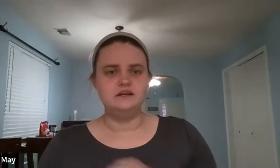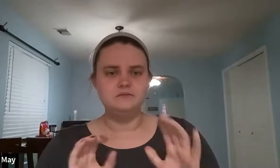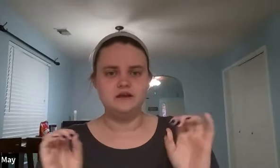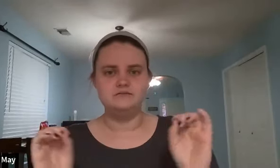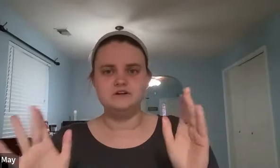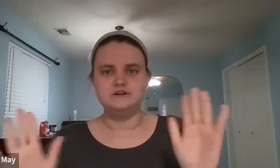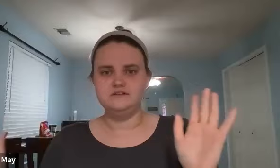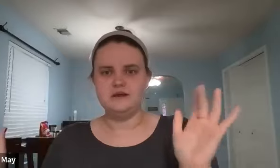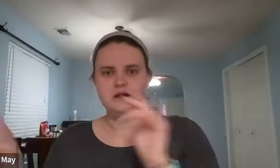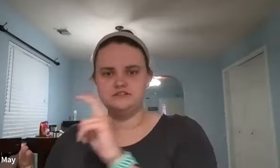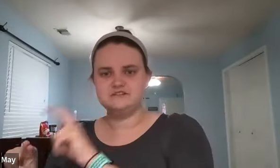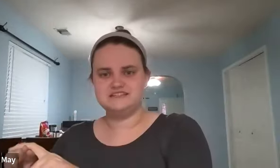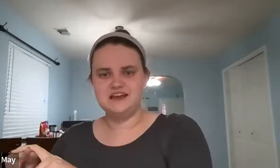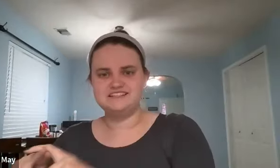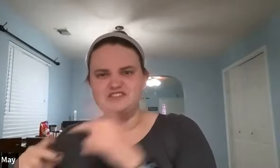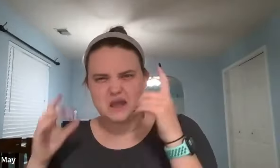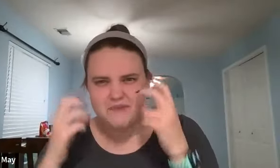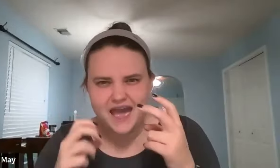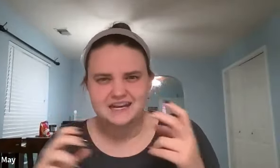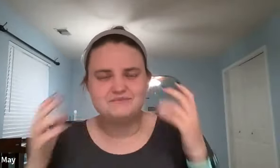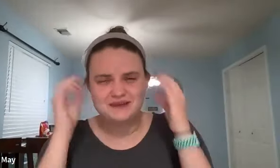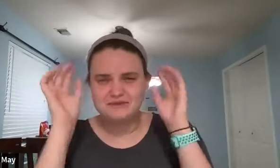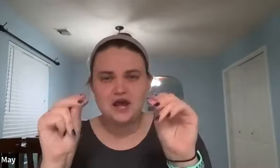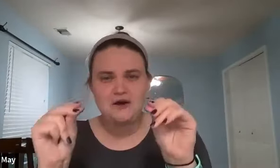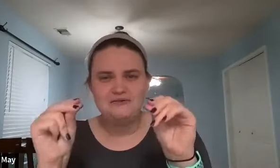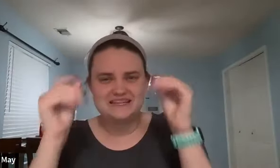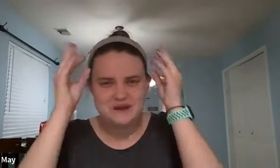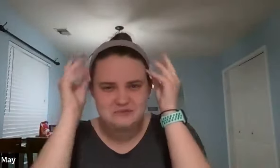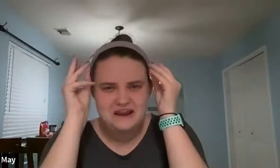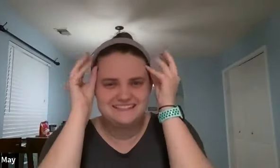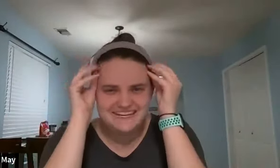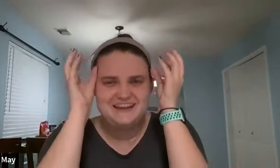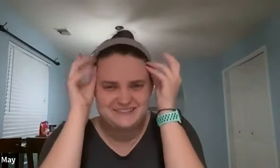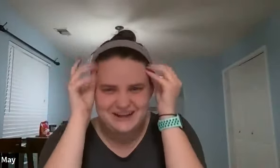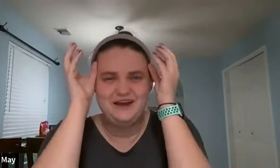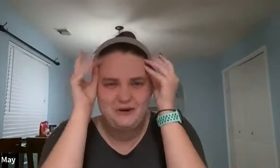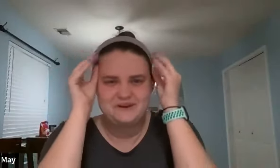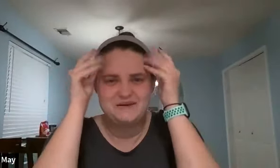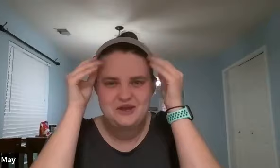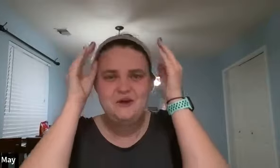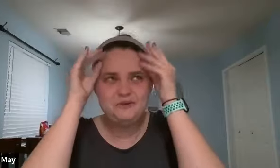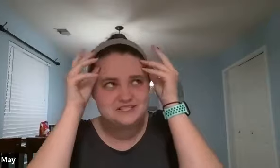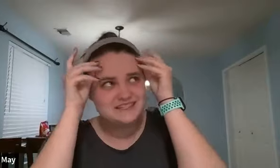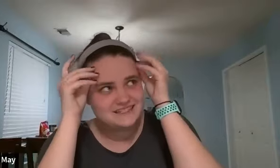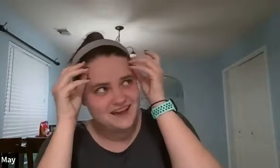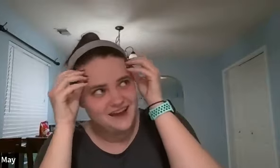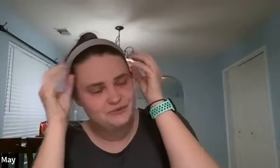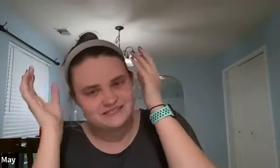never mind, we're good. I'll just go sit down because they think I'm mad. And I'm like, no, that's my brain sitting here trying to open up. Which is that sign? What is